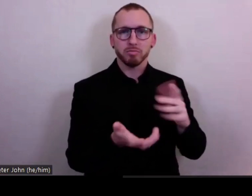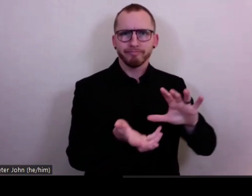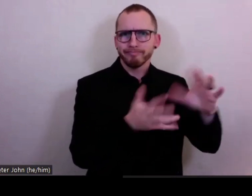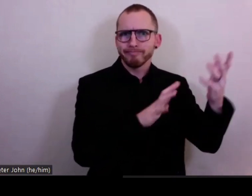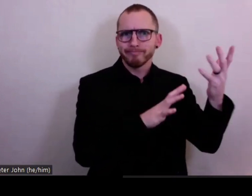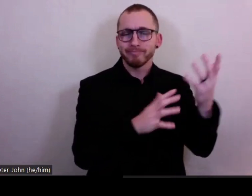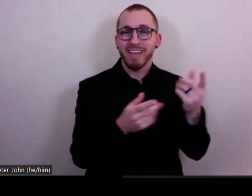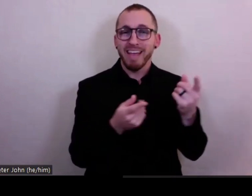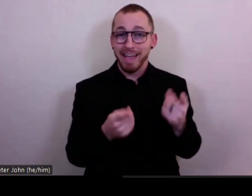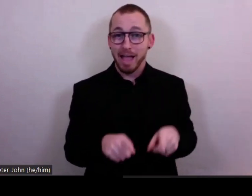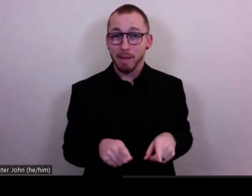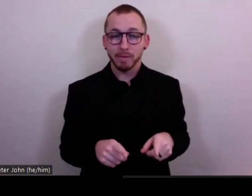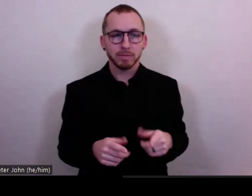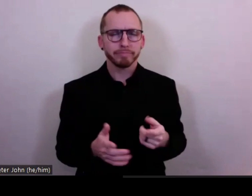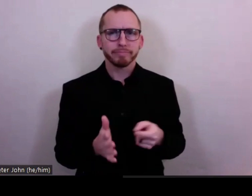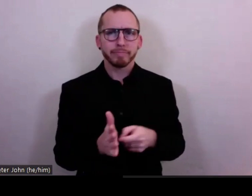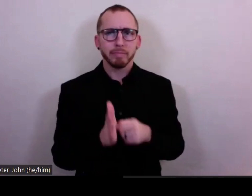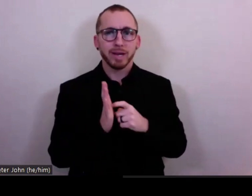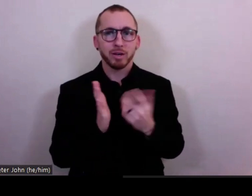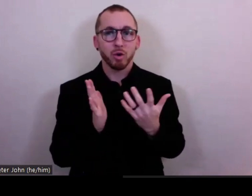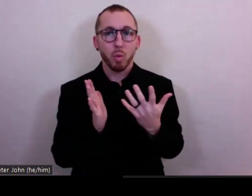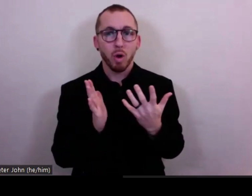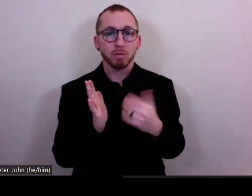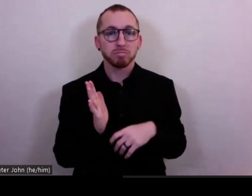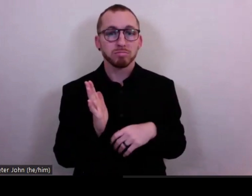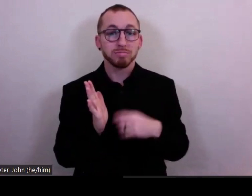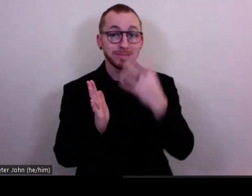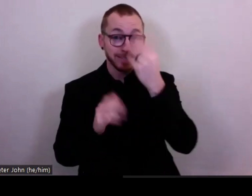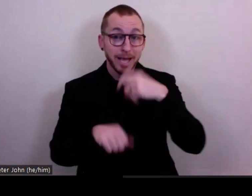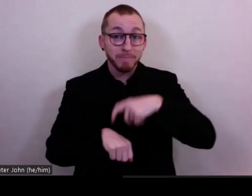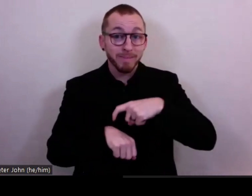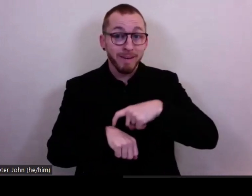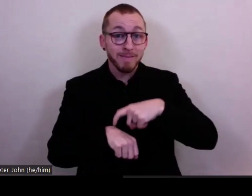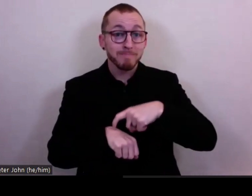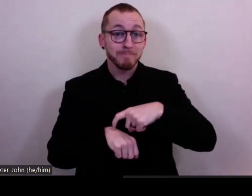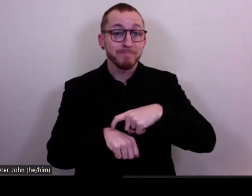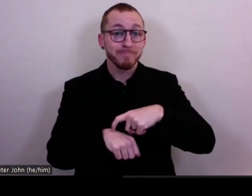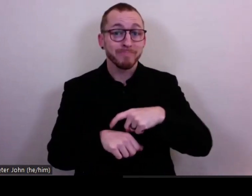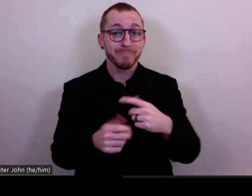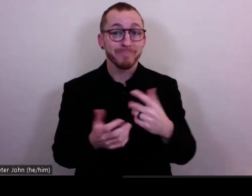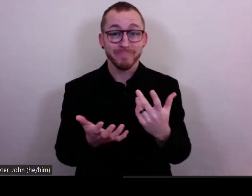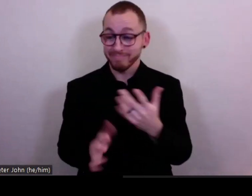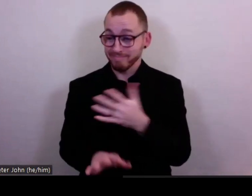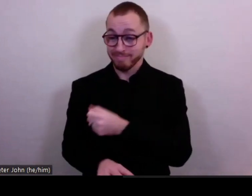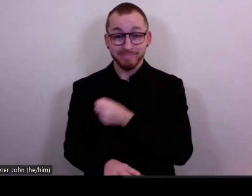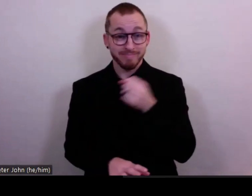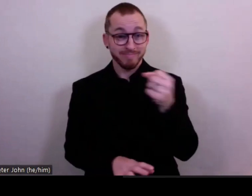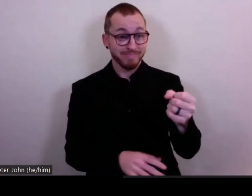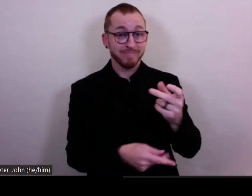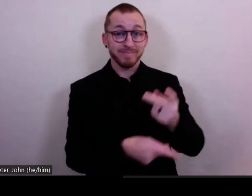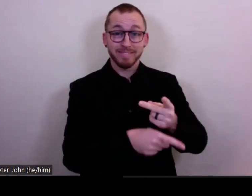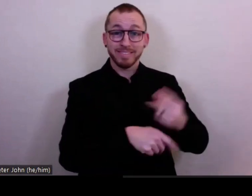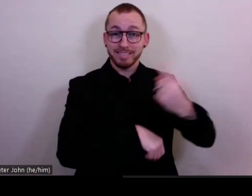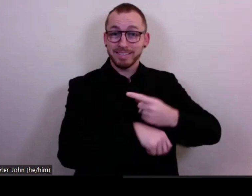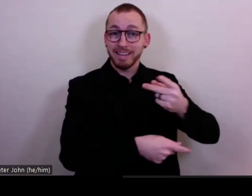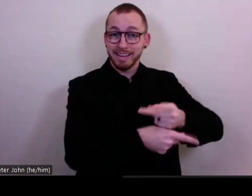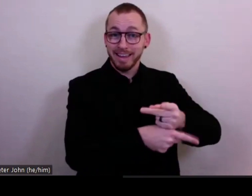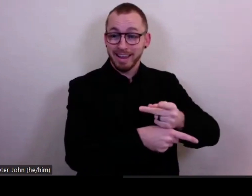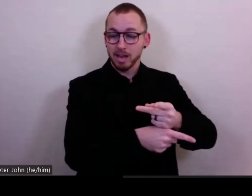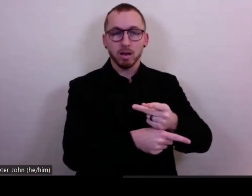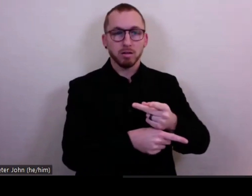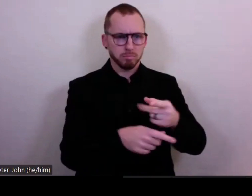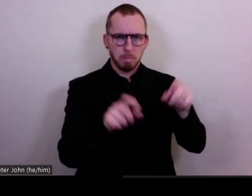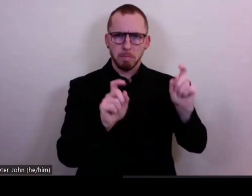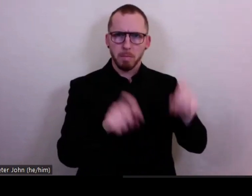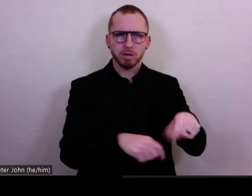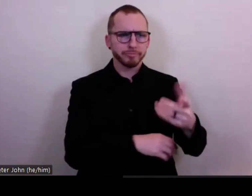there's a mandatory what? Nap time, right? And that's also the time that our providers are able to have some